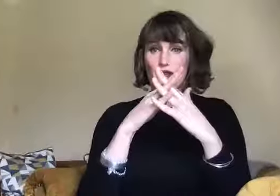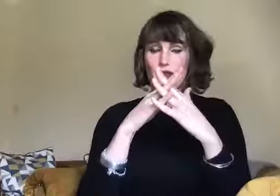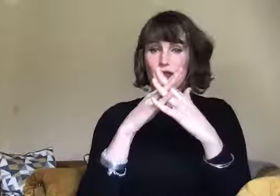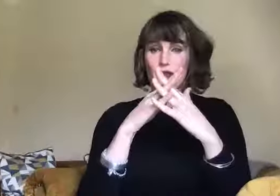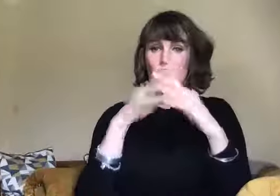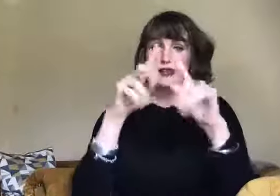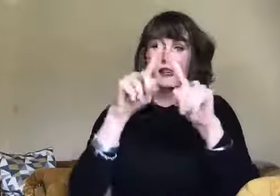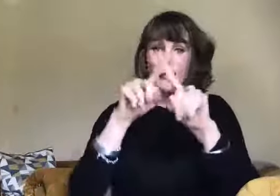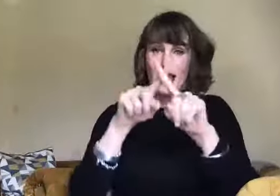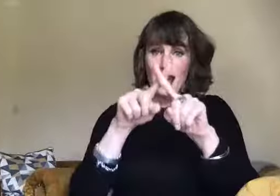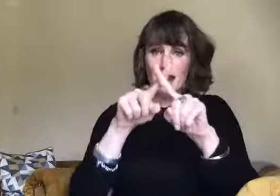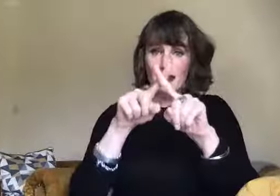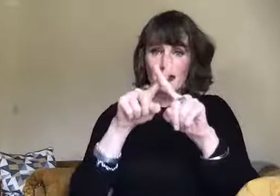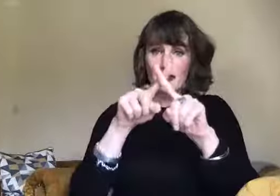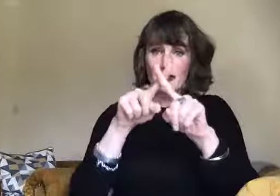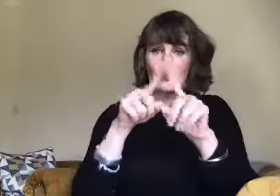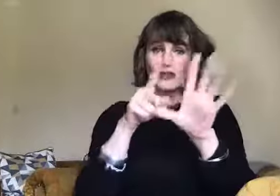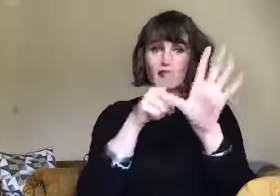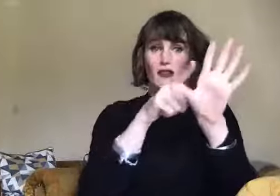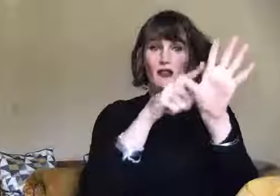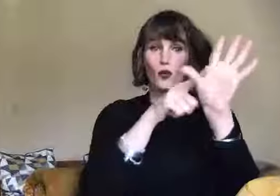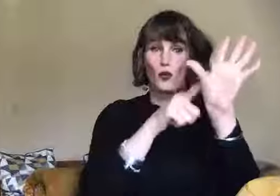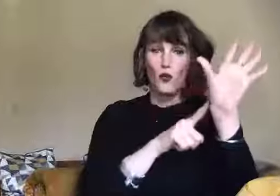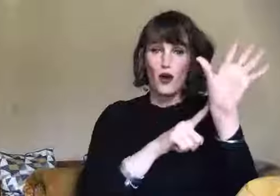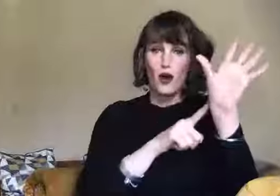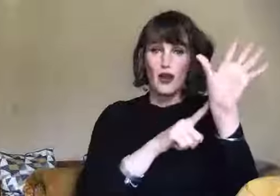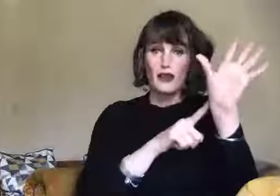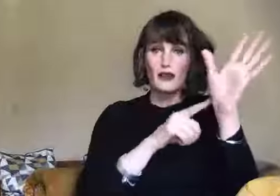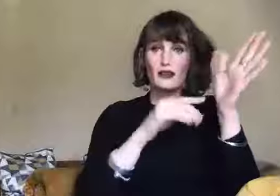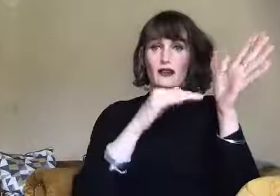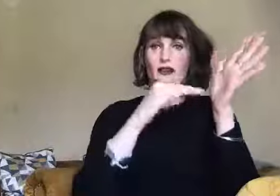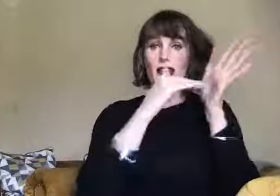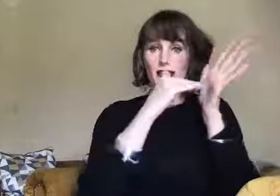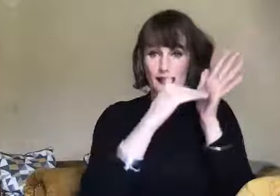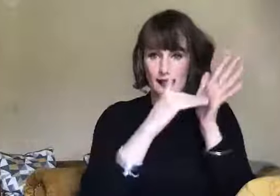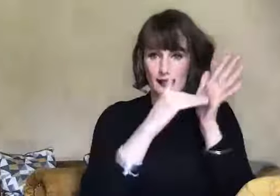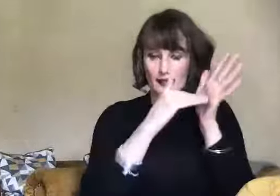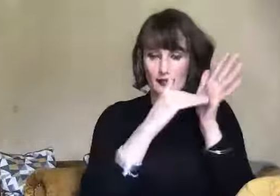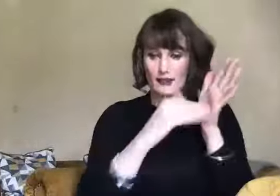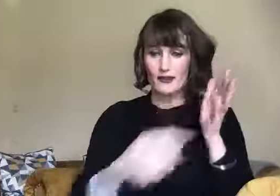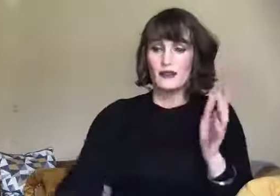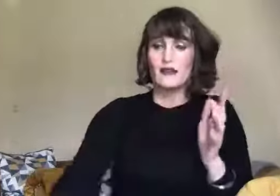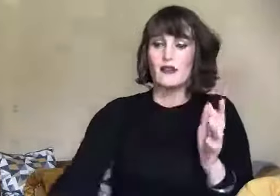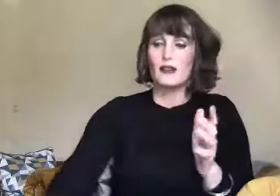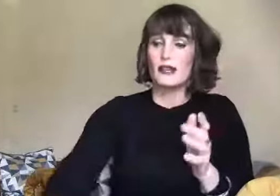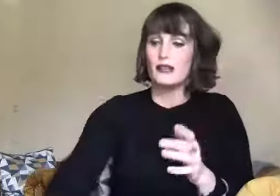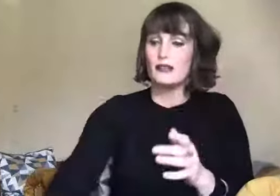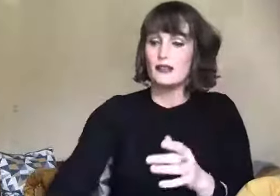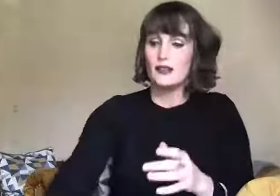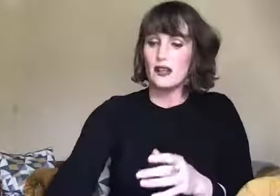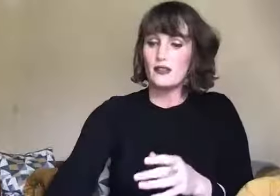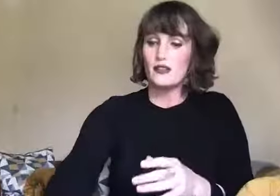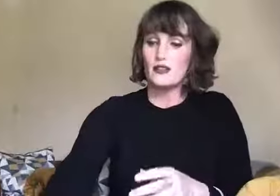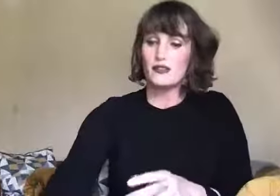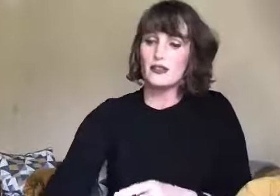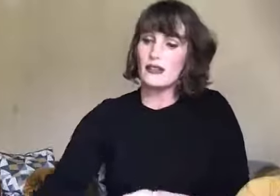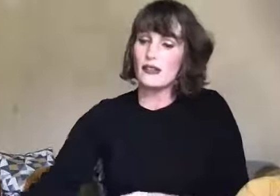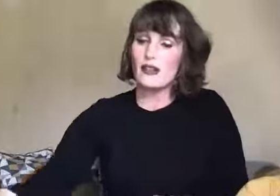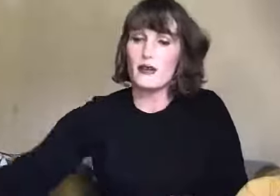W, X, Y, and Z. Okay, so Andrew has just said that I keep